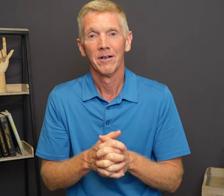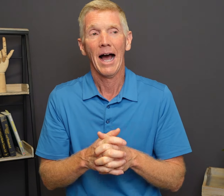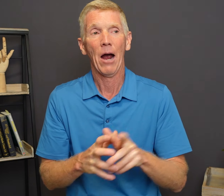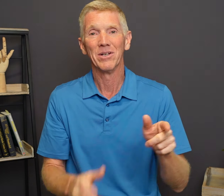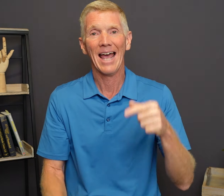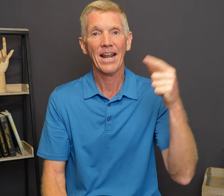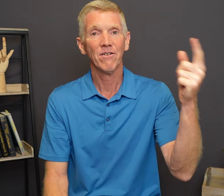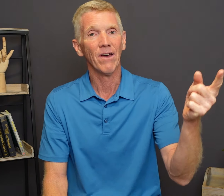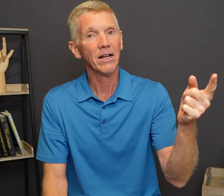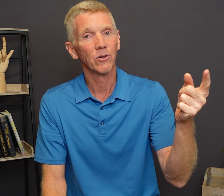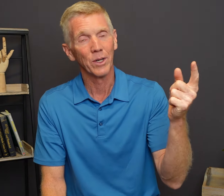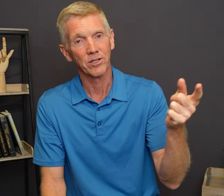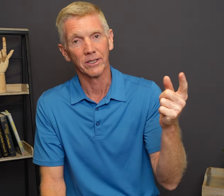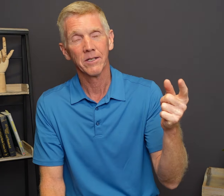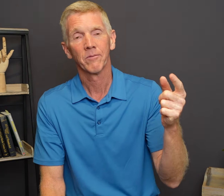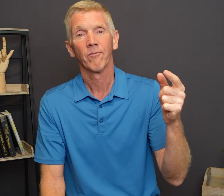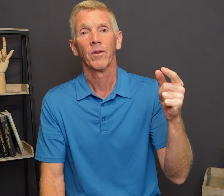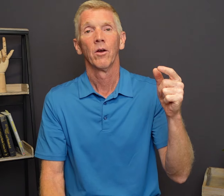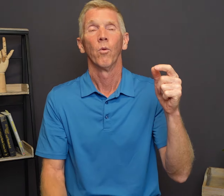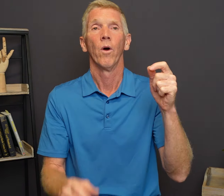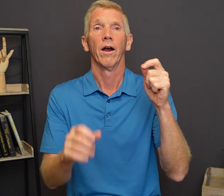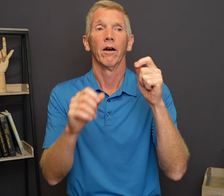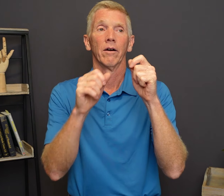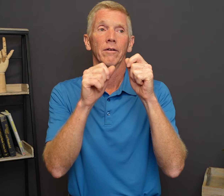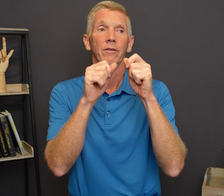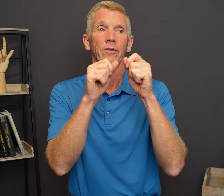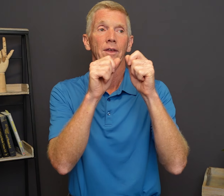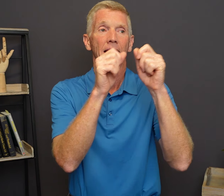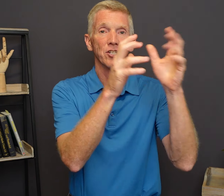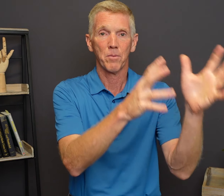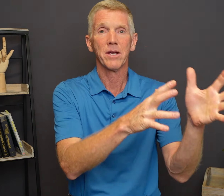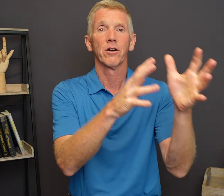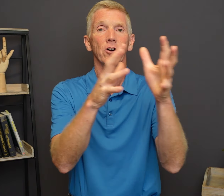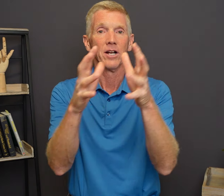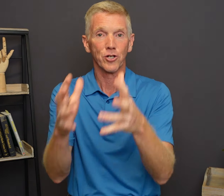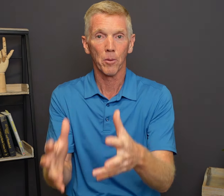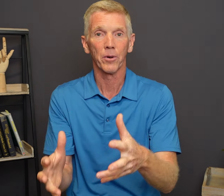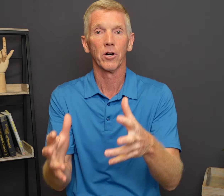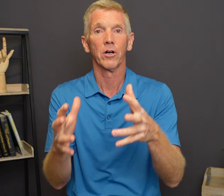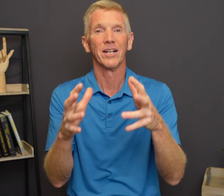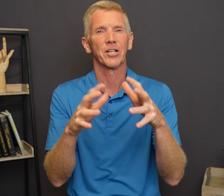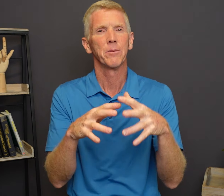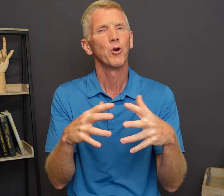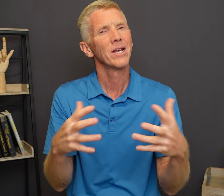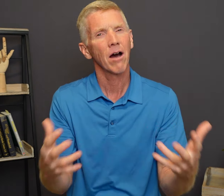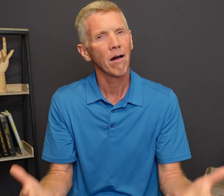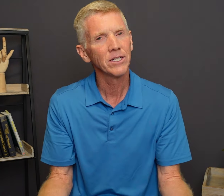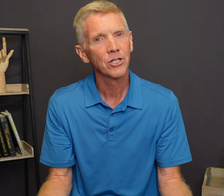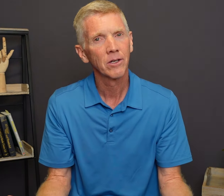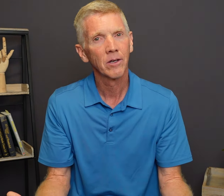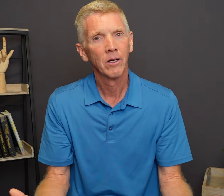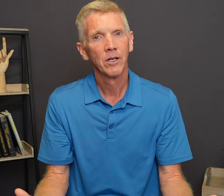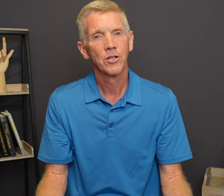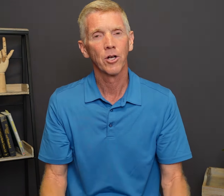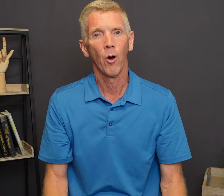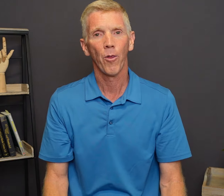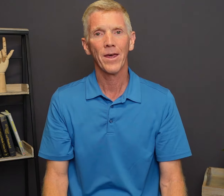I was at an event recently where they had a speaker, an interpreter. It's a community college. So think